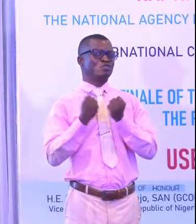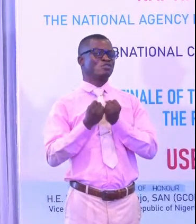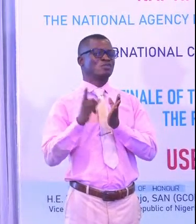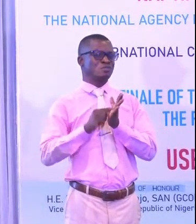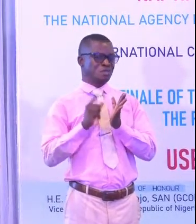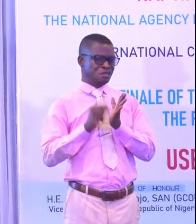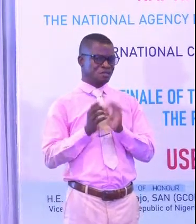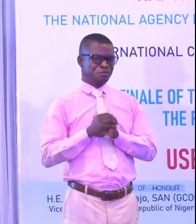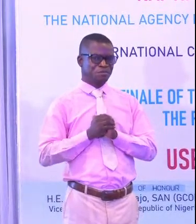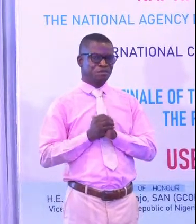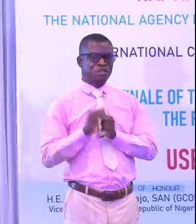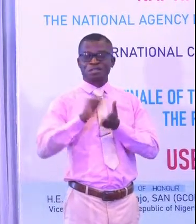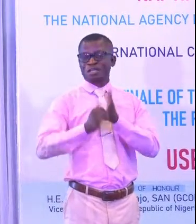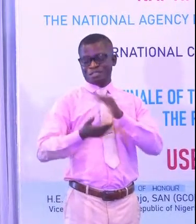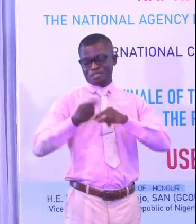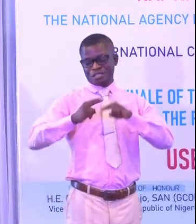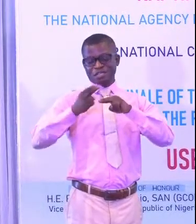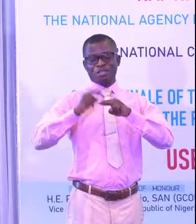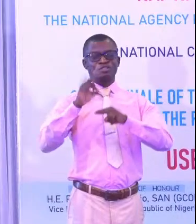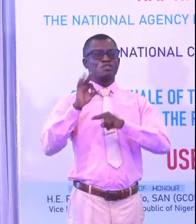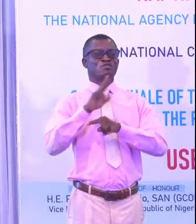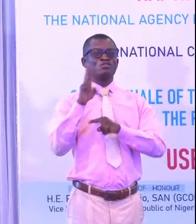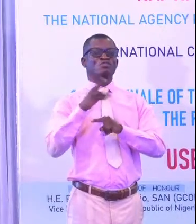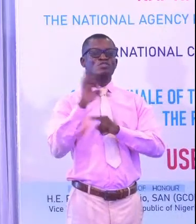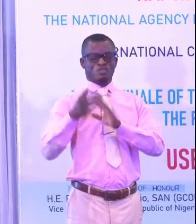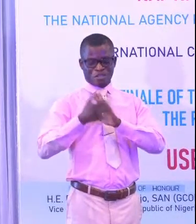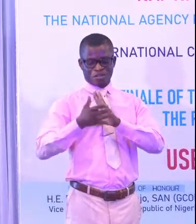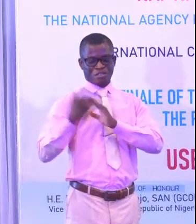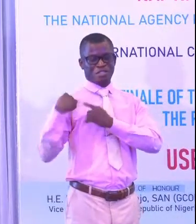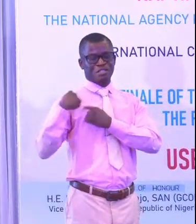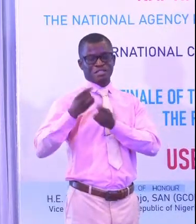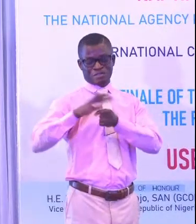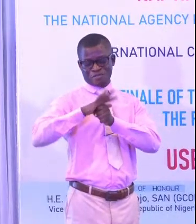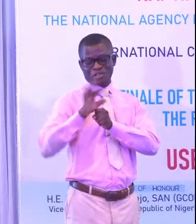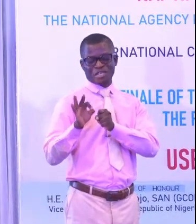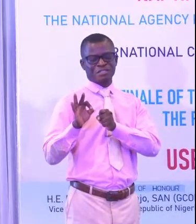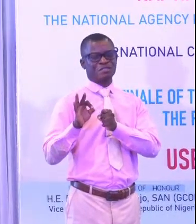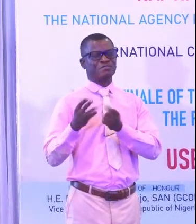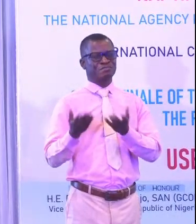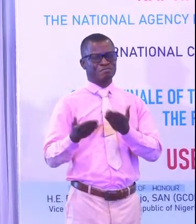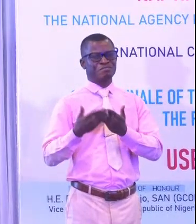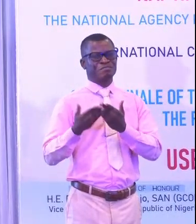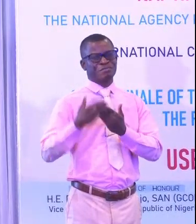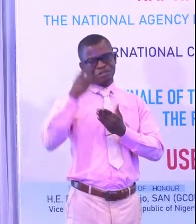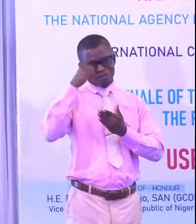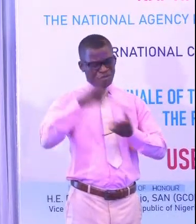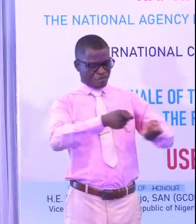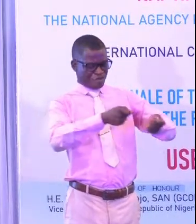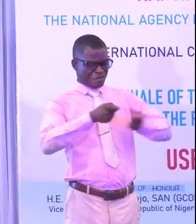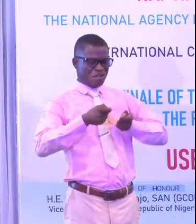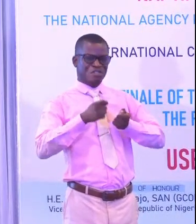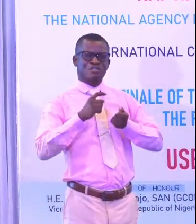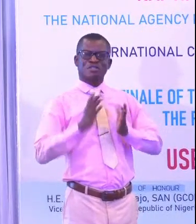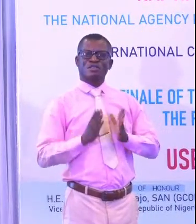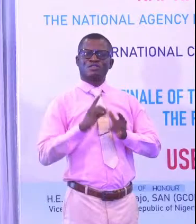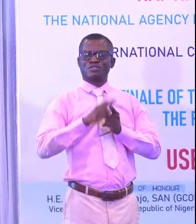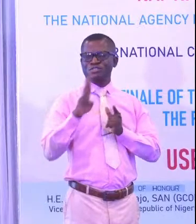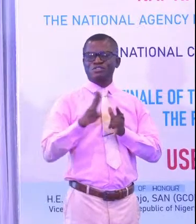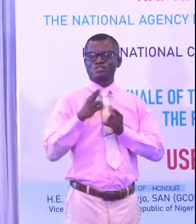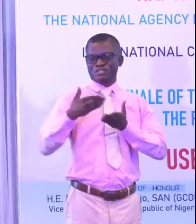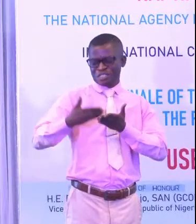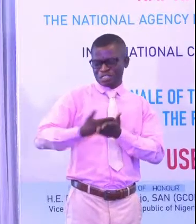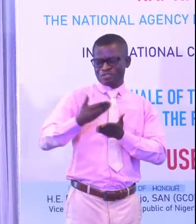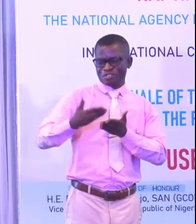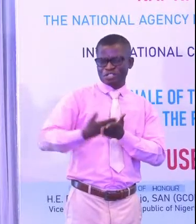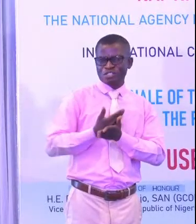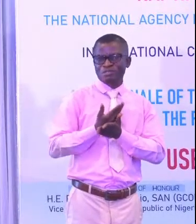The increasing use of technology since the pandemic has enabled the traffickers to deploy numerous tricks and ploys